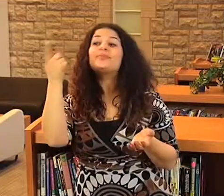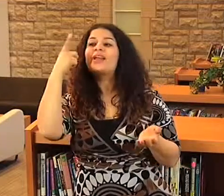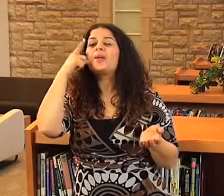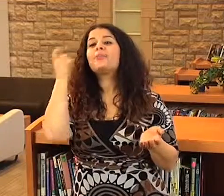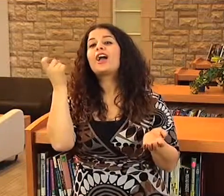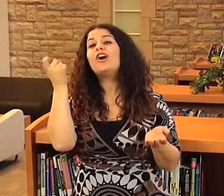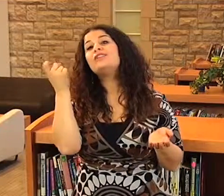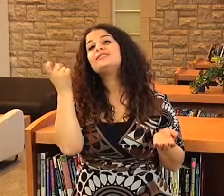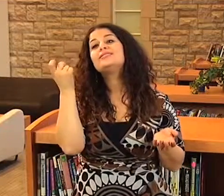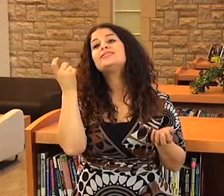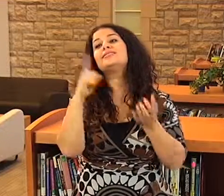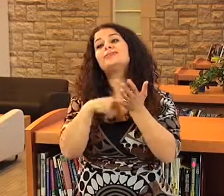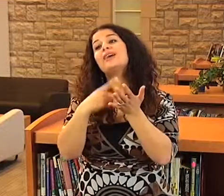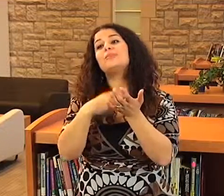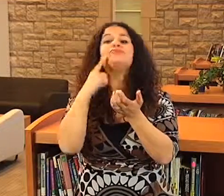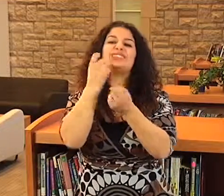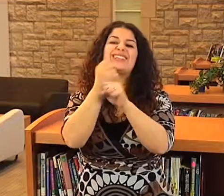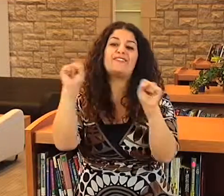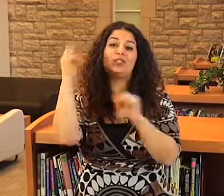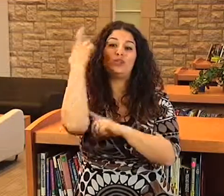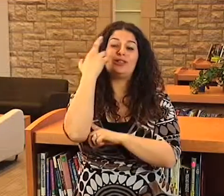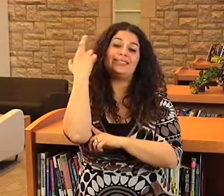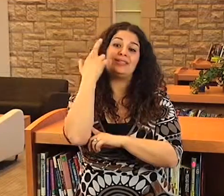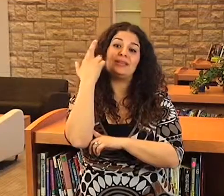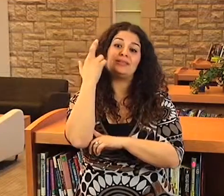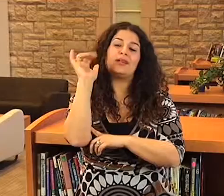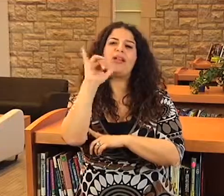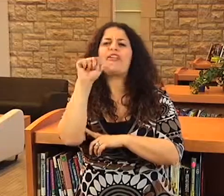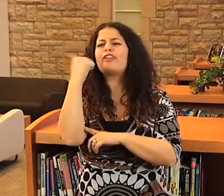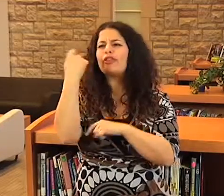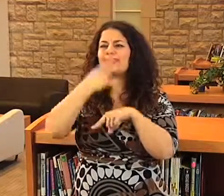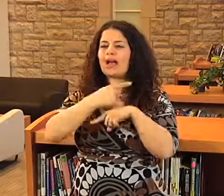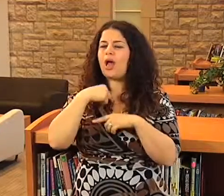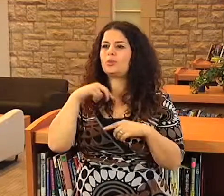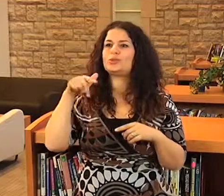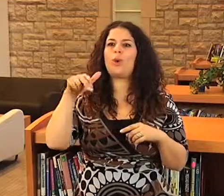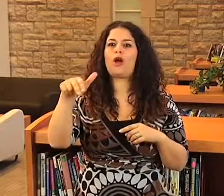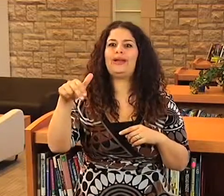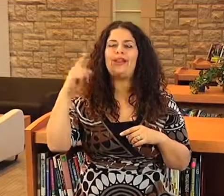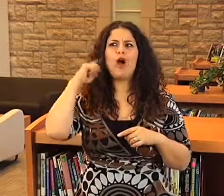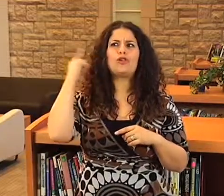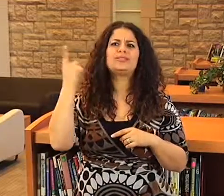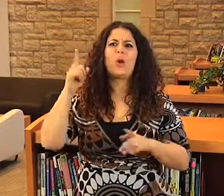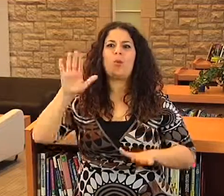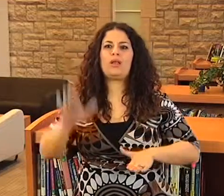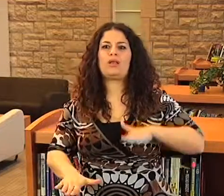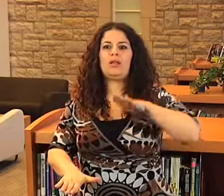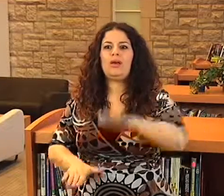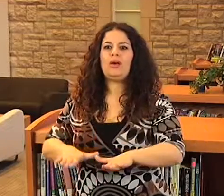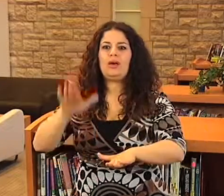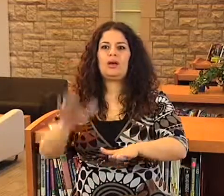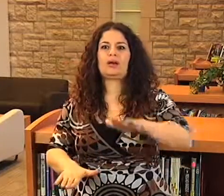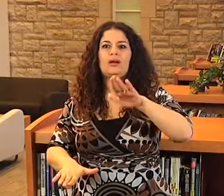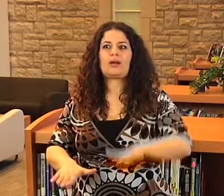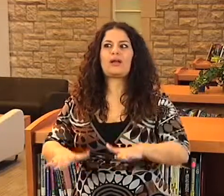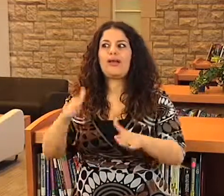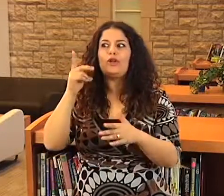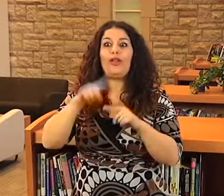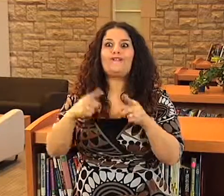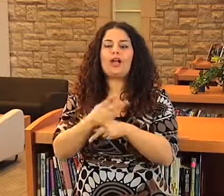one reason I like to use the hearing aids are sometimes for safety. The other day I was walking and I heard someone loudly